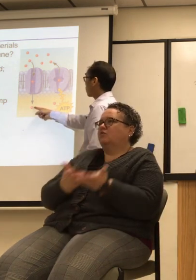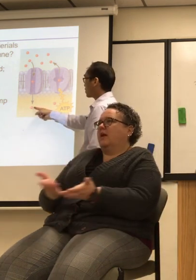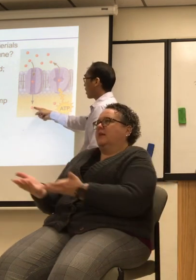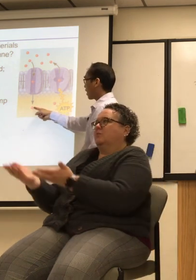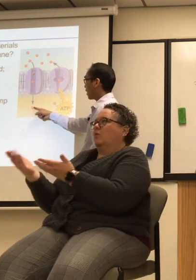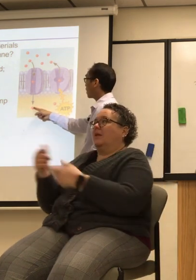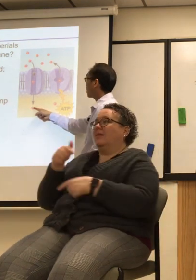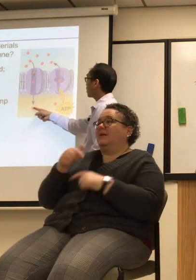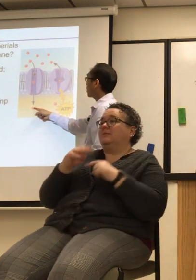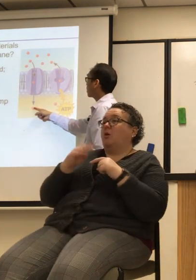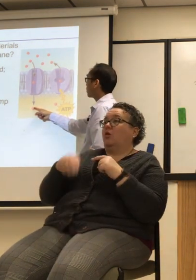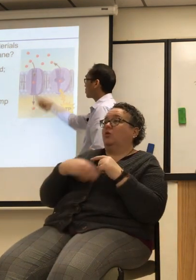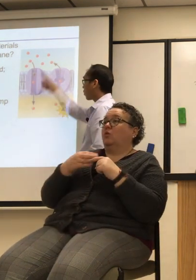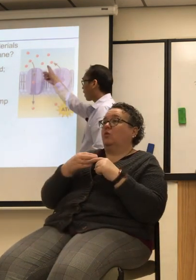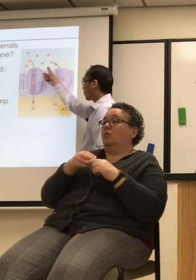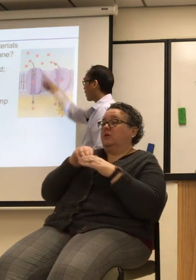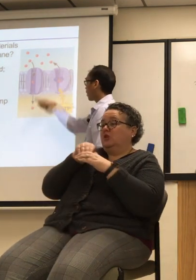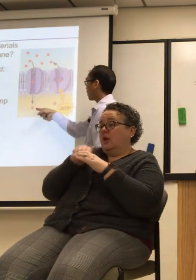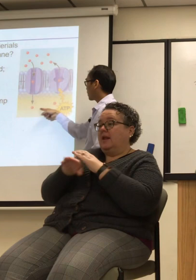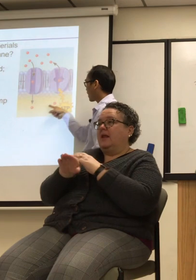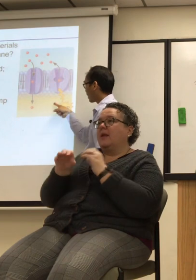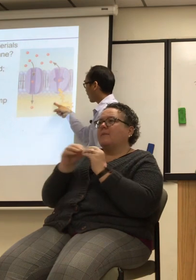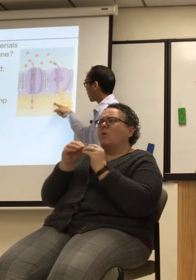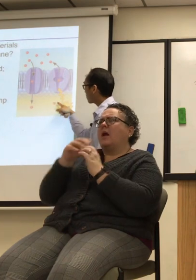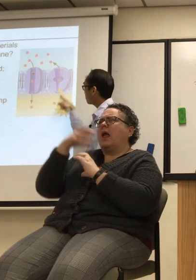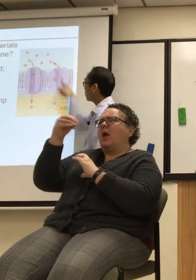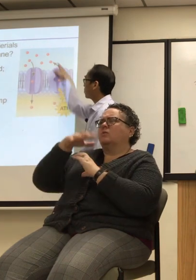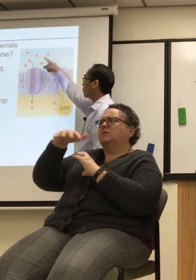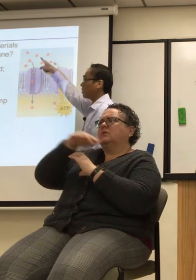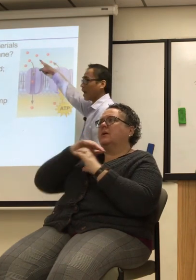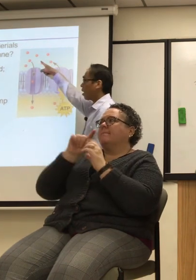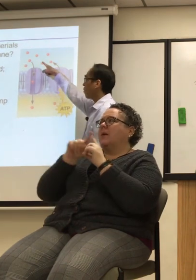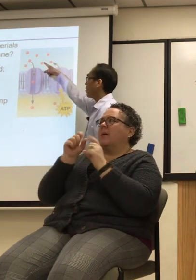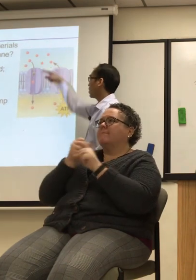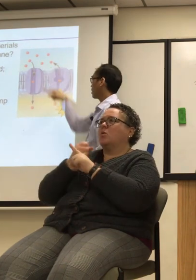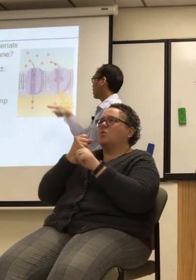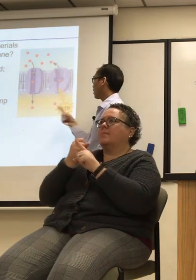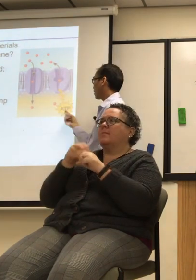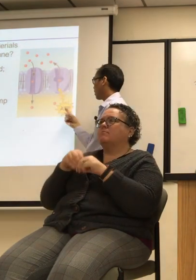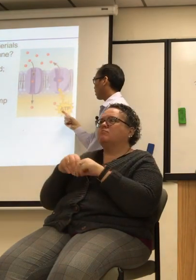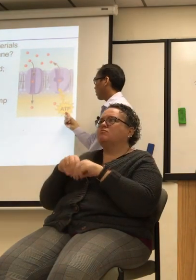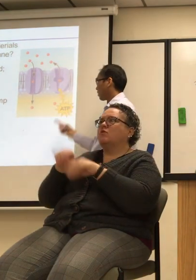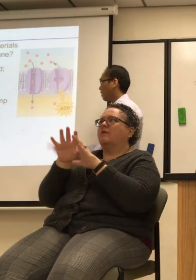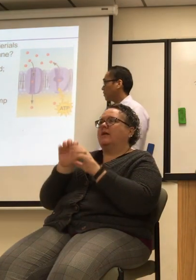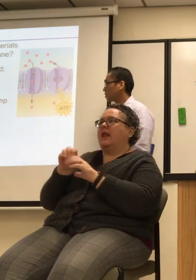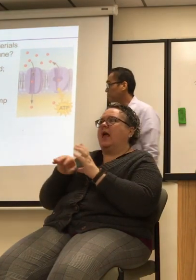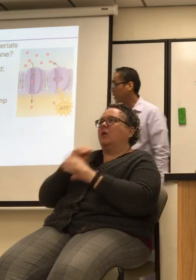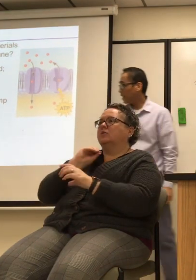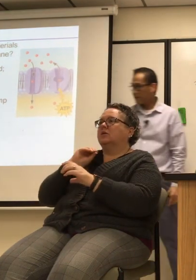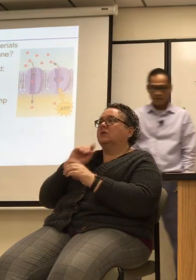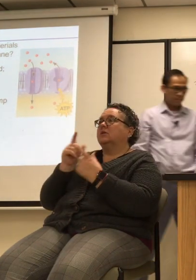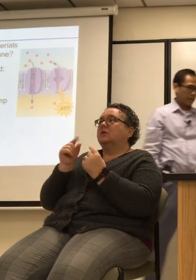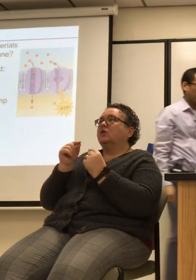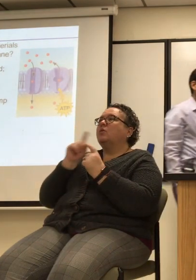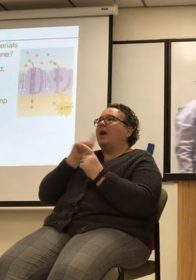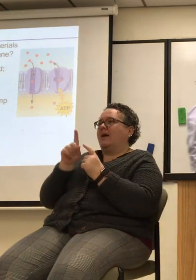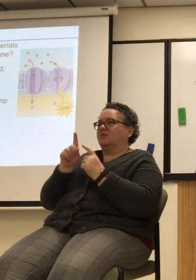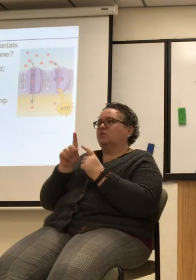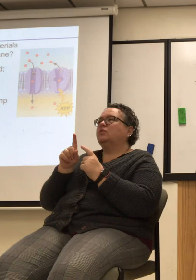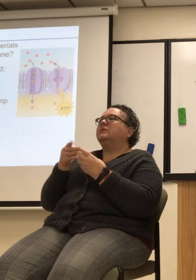this molecule which got in. There's more out there, but kind of like, boom, move it out. You have to expend